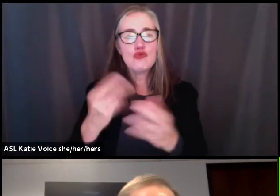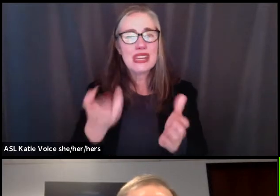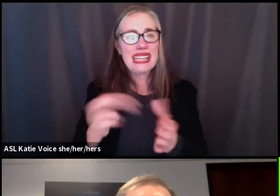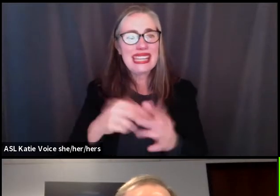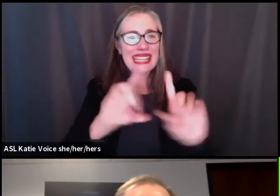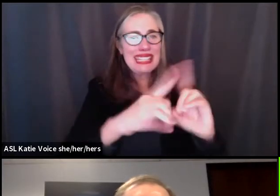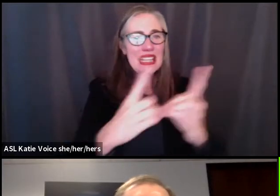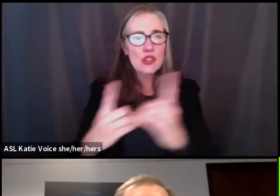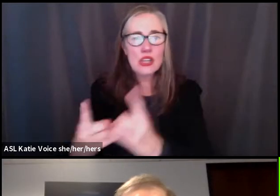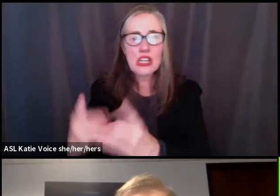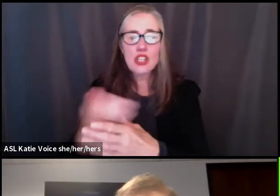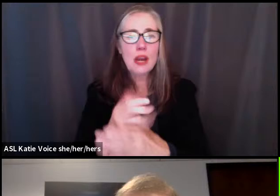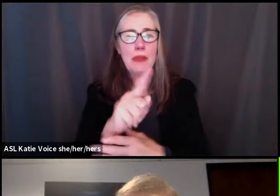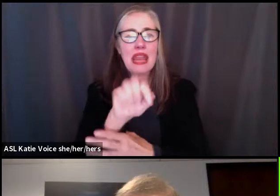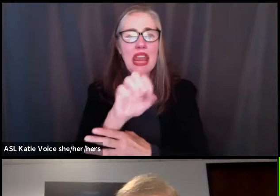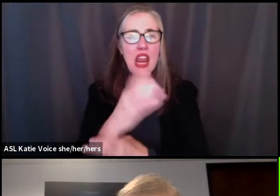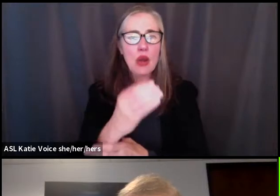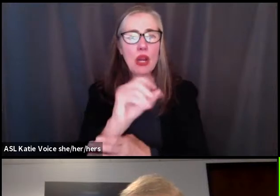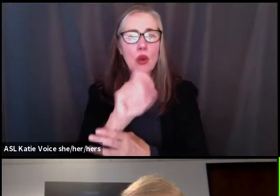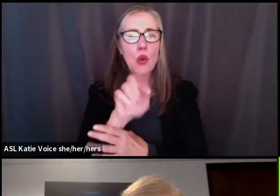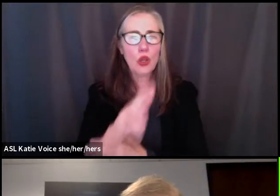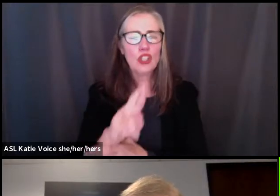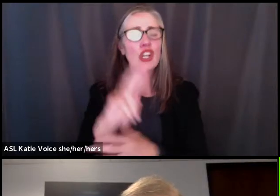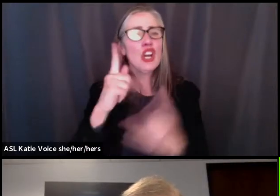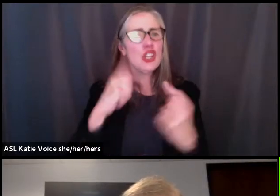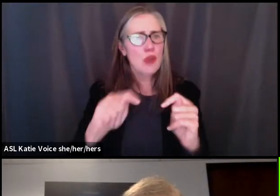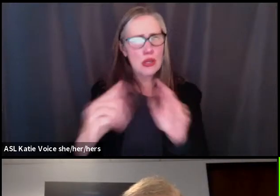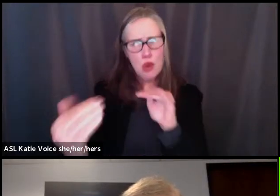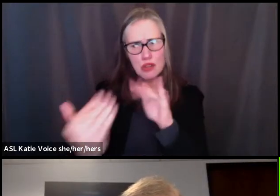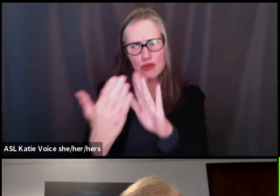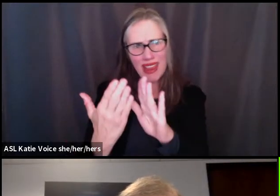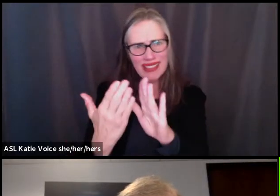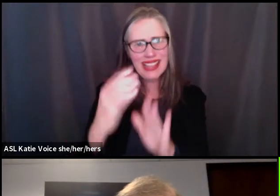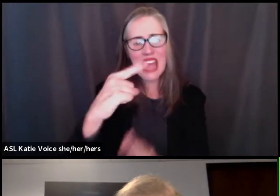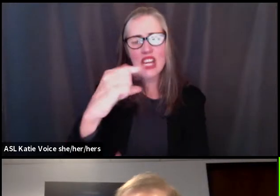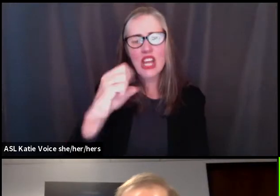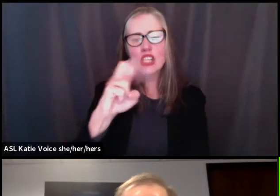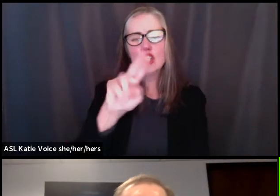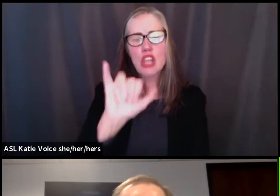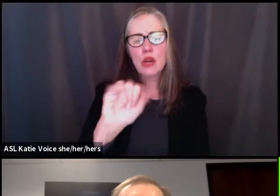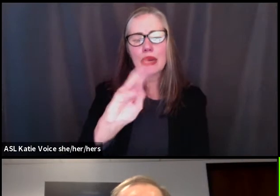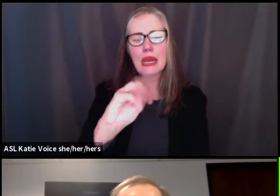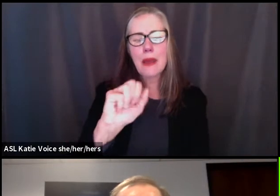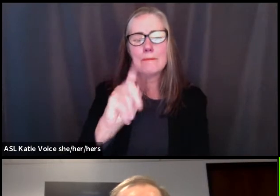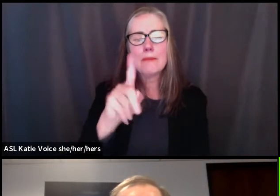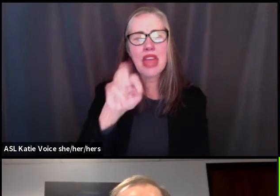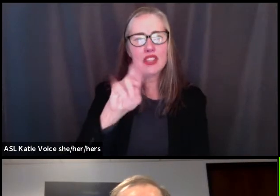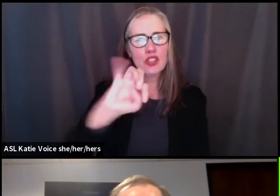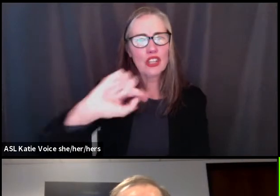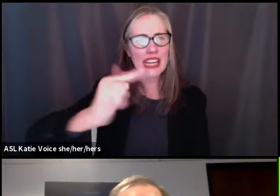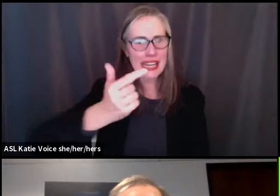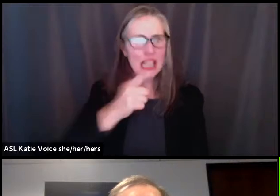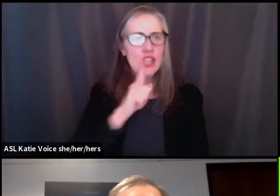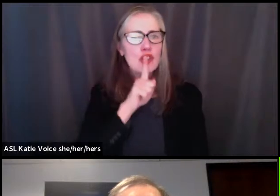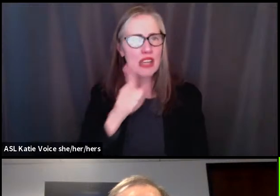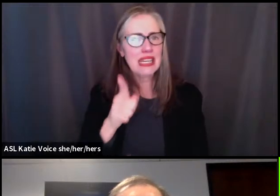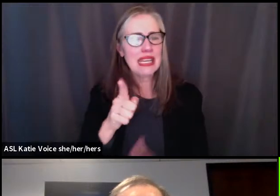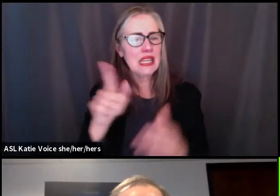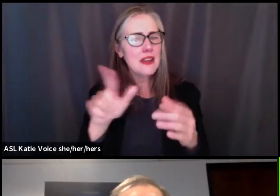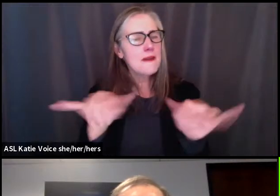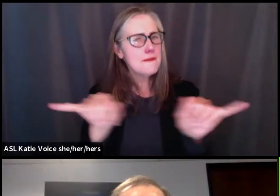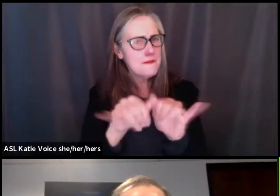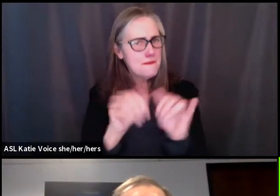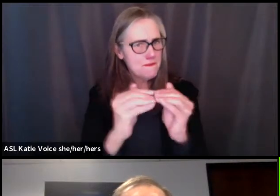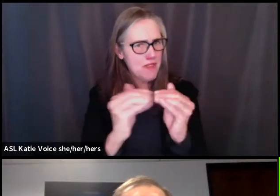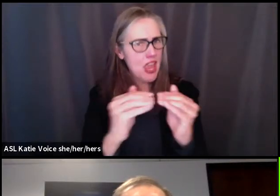working very hard to address gerrymandering across the United States, as well as to get fair maps across the country. In Wisconsin,